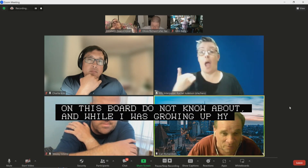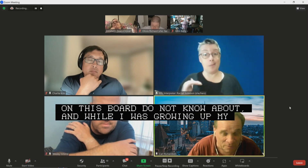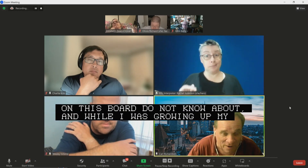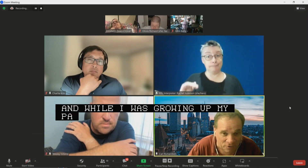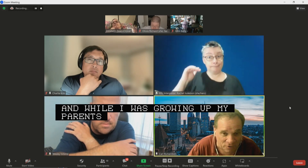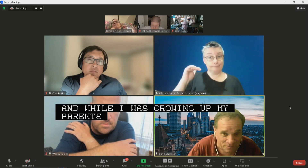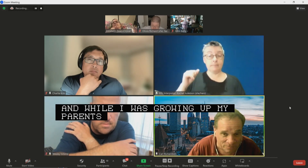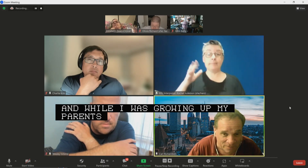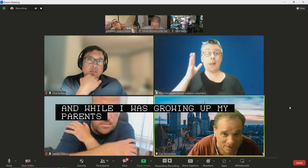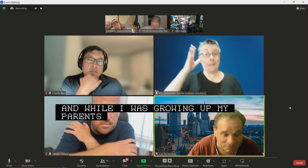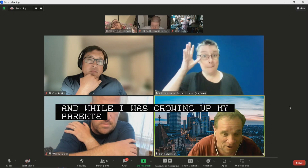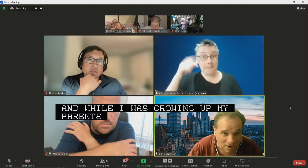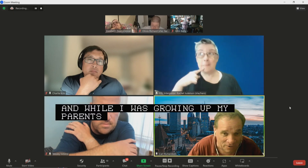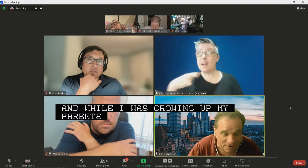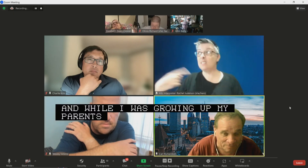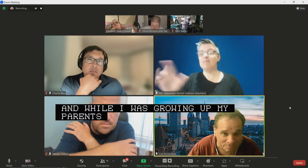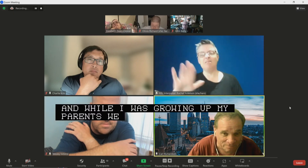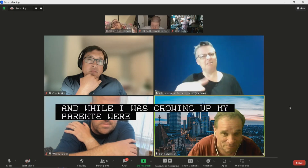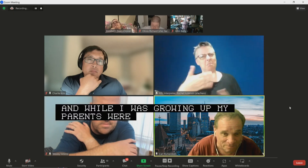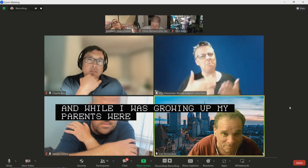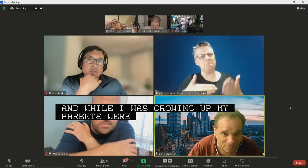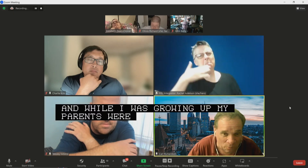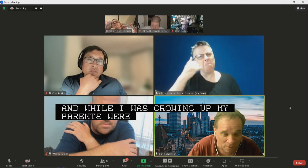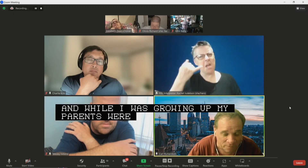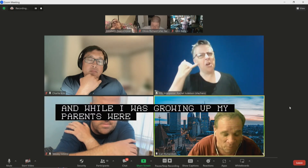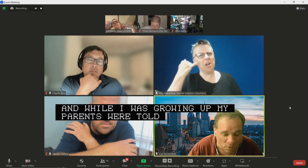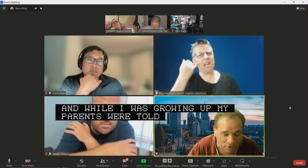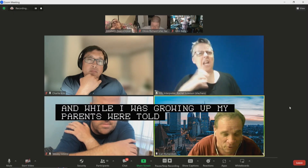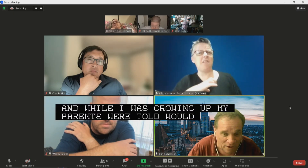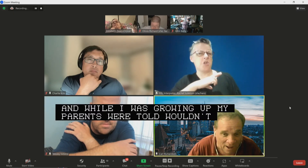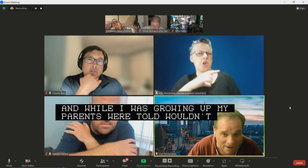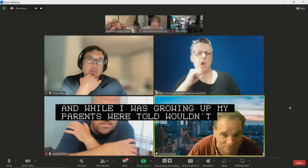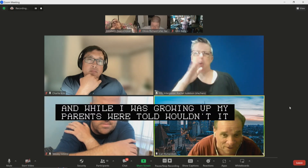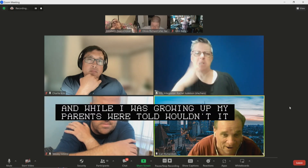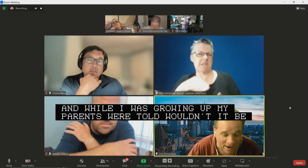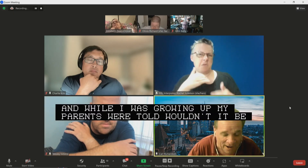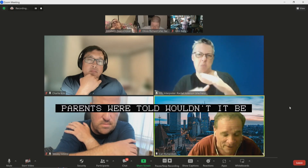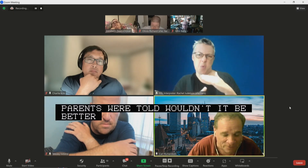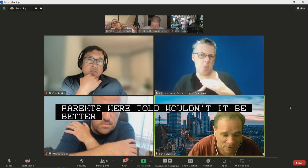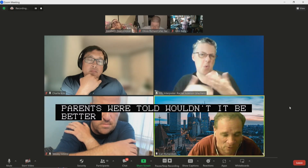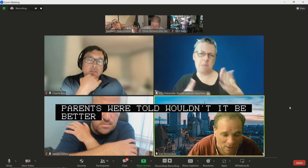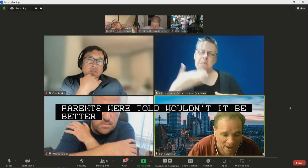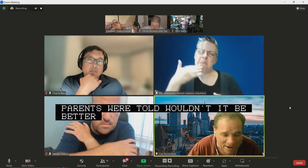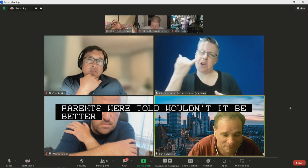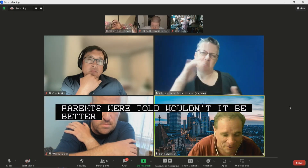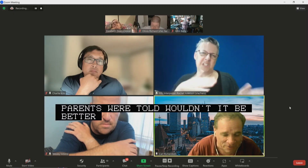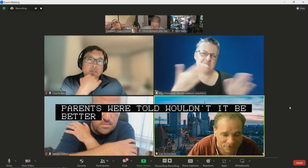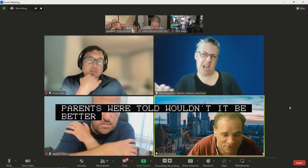wouldn't it be better if Carl wasn't born or alive? And so